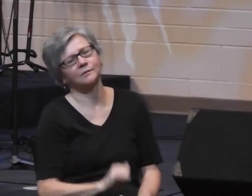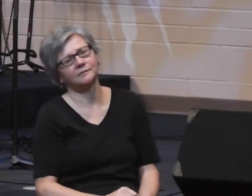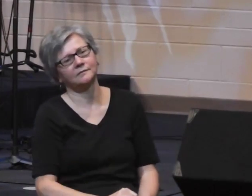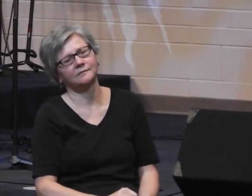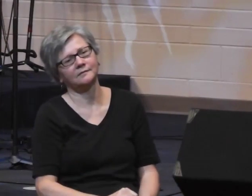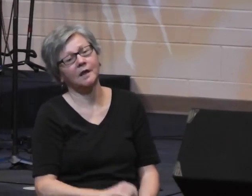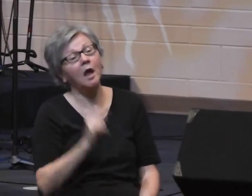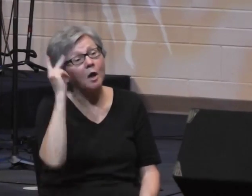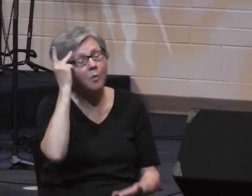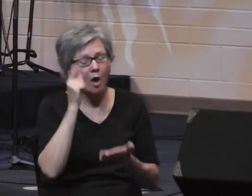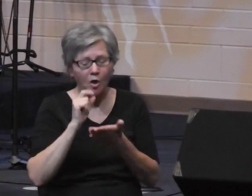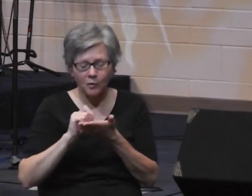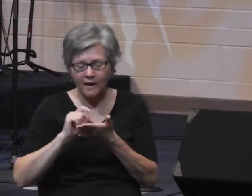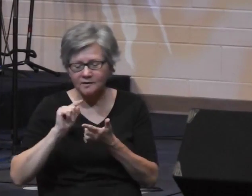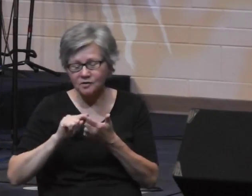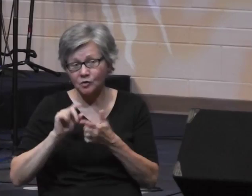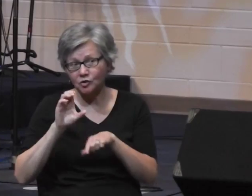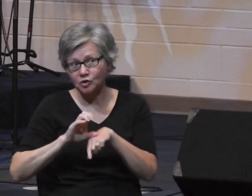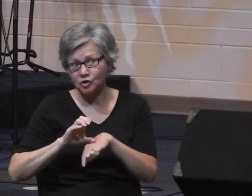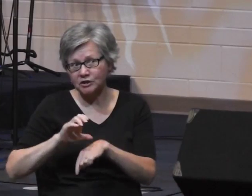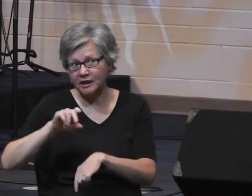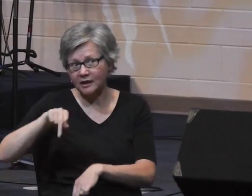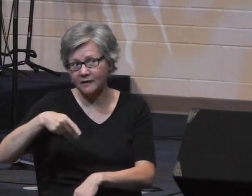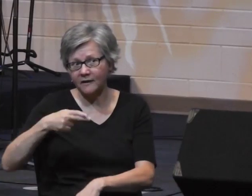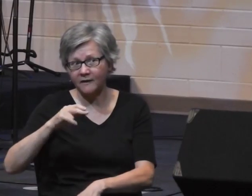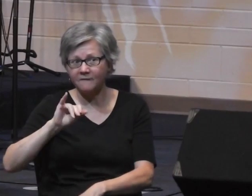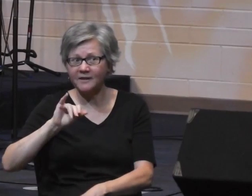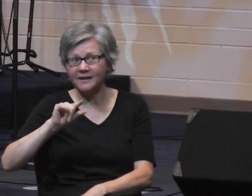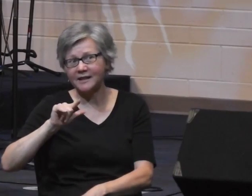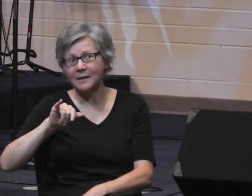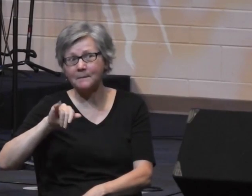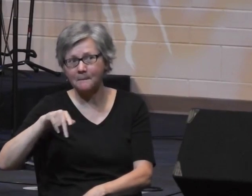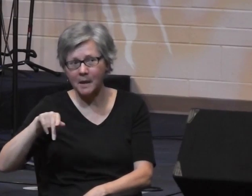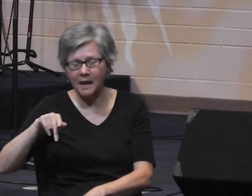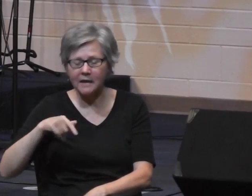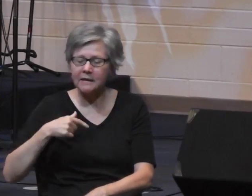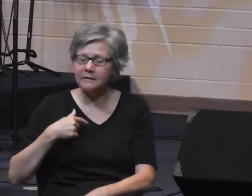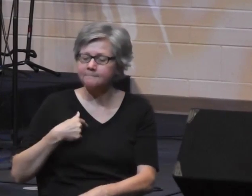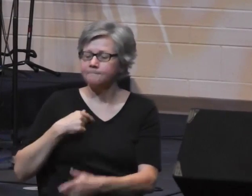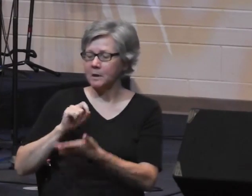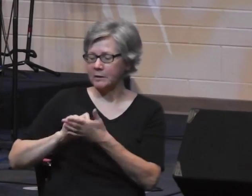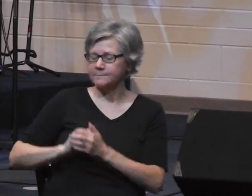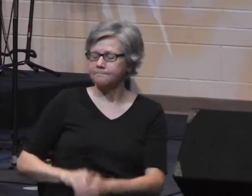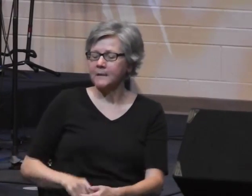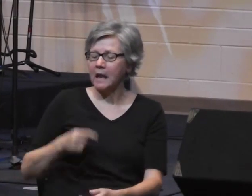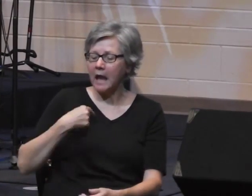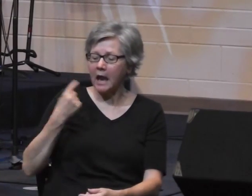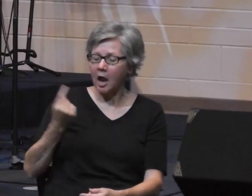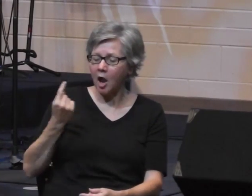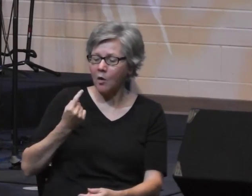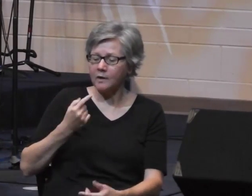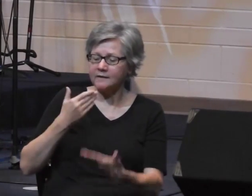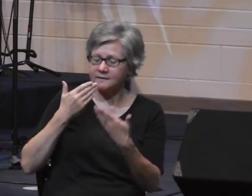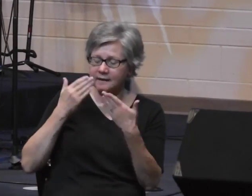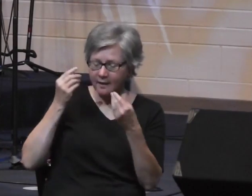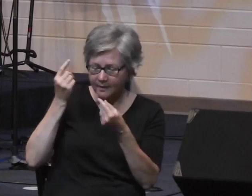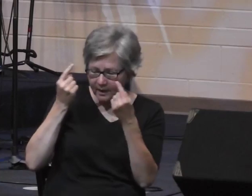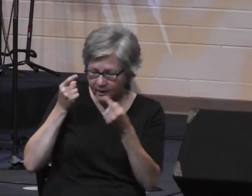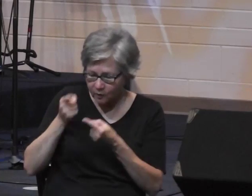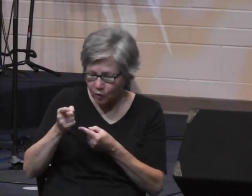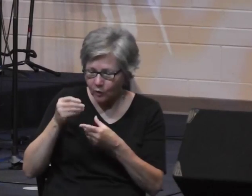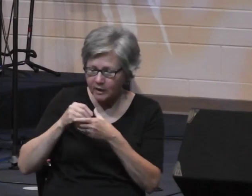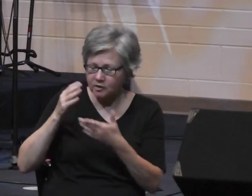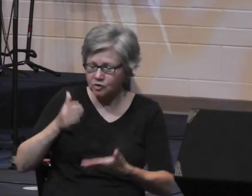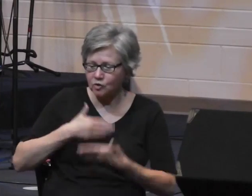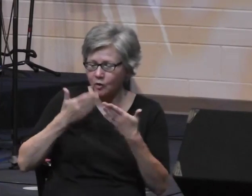in Philippi. He said, I always pray for you with joy because of our partnership in the gospel. How encouraging would it